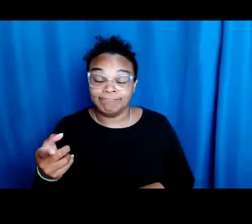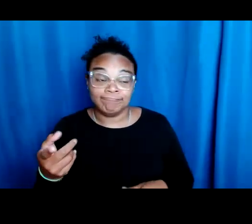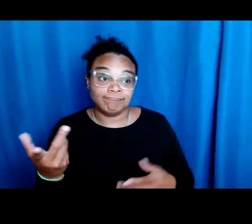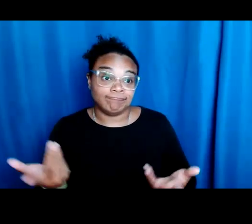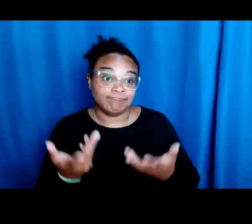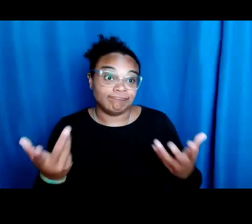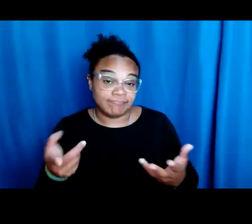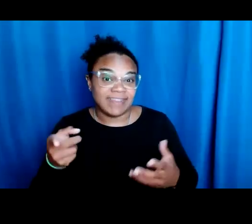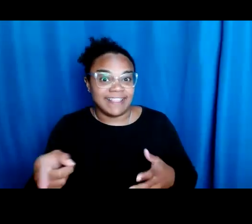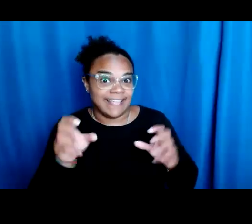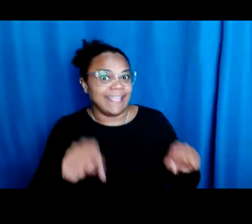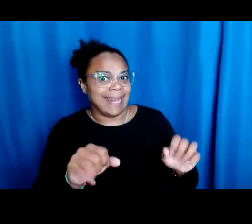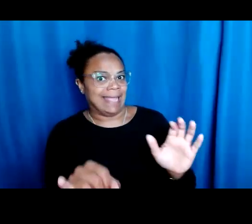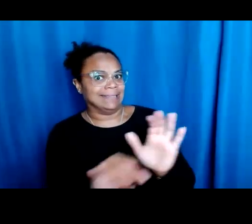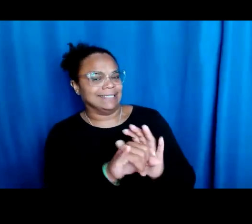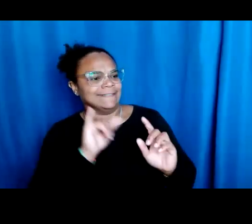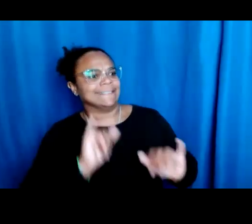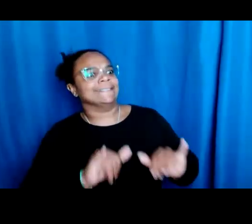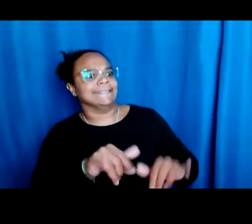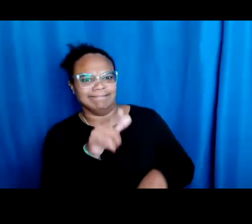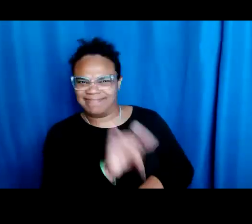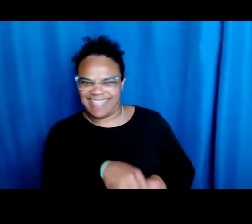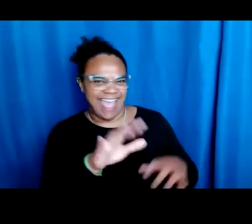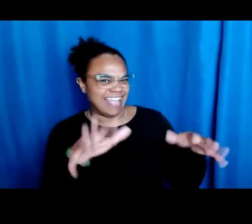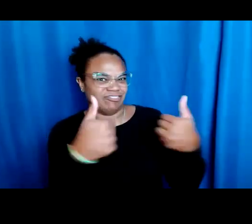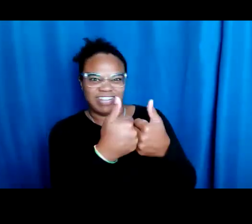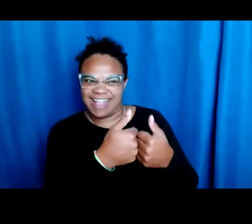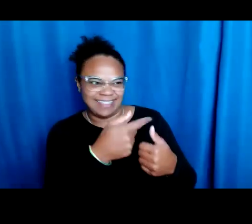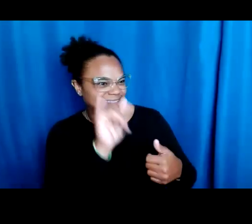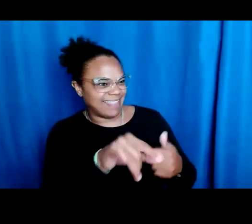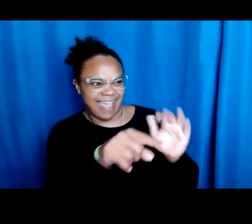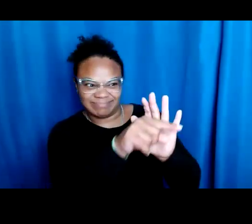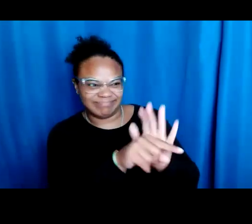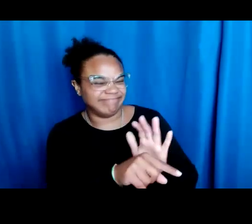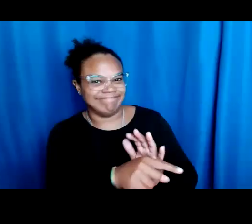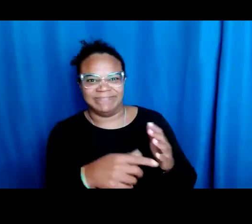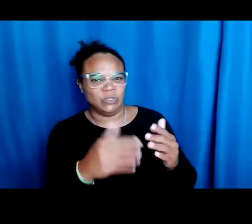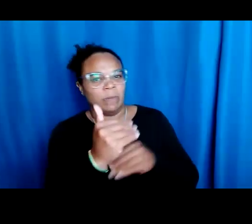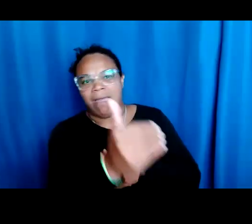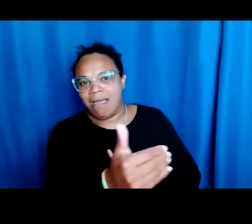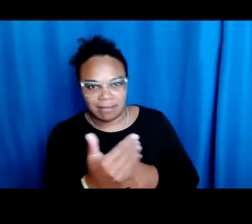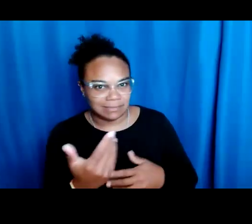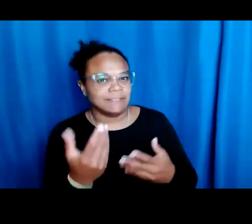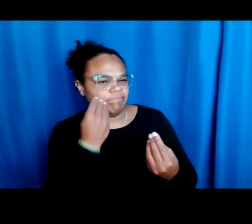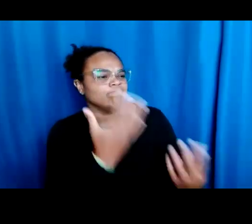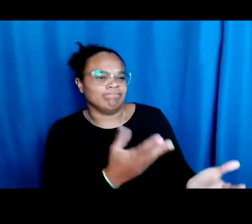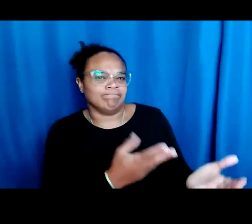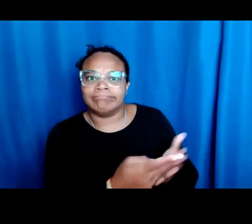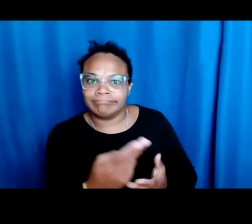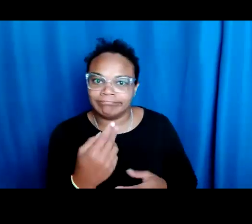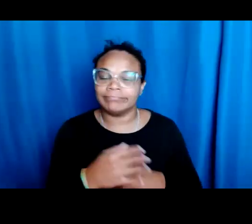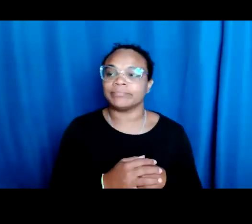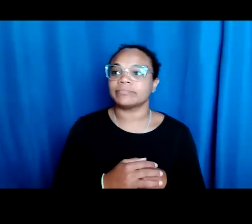a hurdle that we can't cross. But you need to be able to talk about your strengths and your weaknesses and